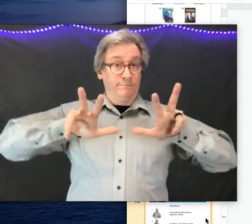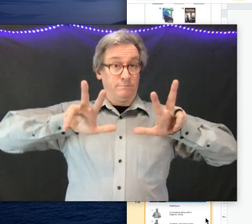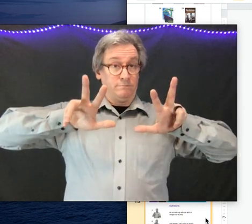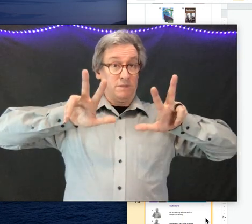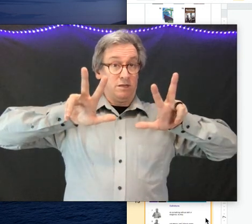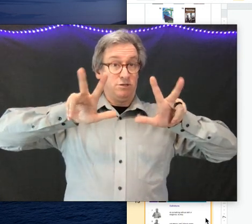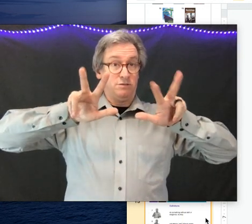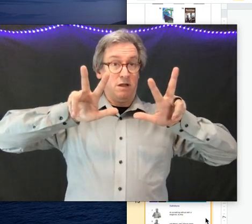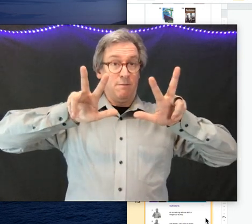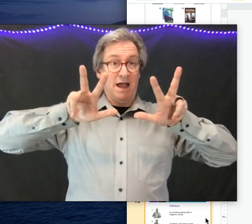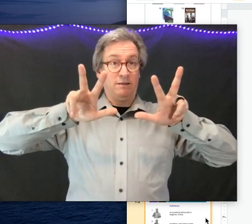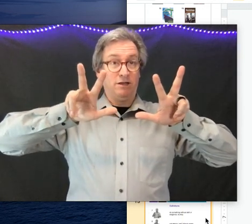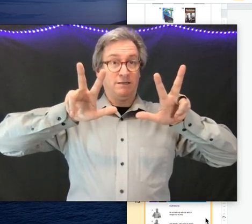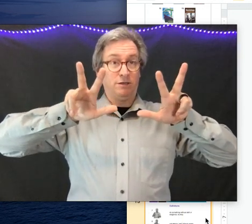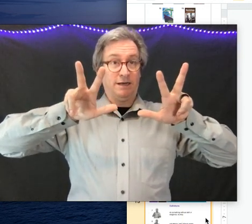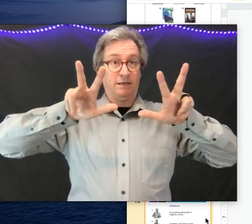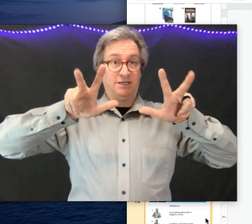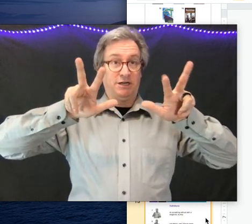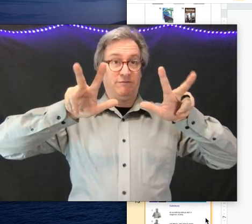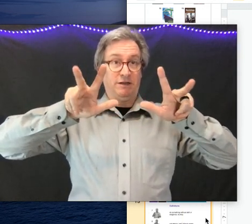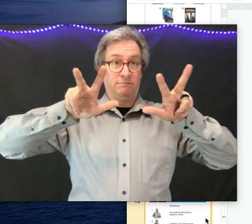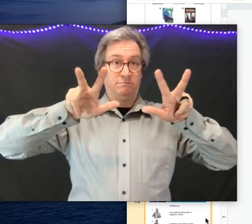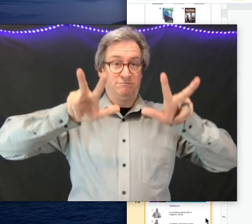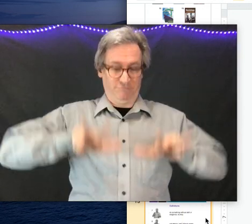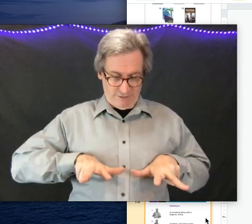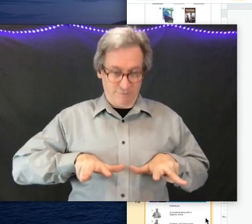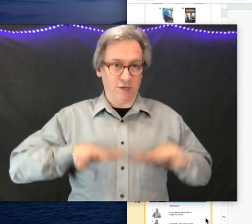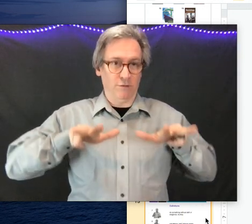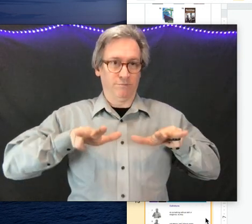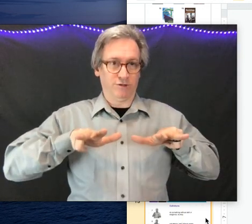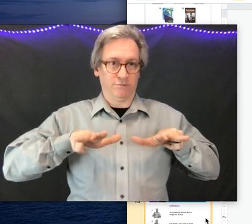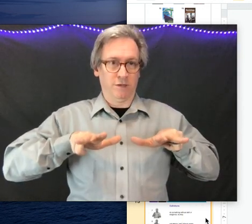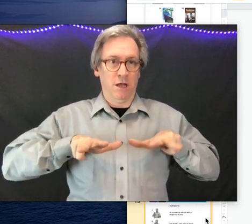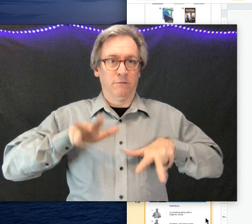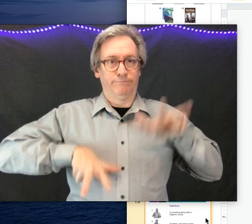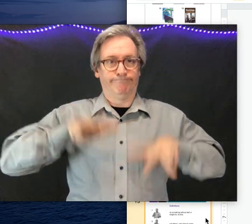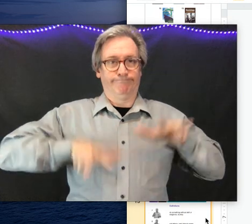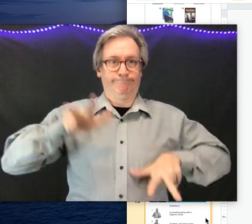Clumsy. I like to look at it like chicken feet. So